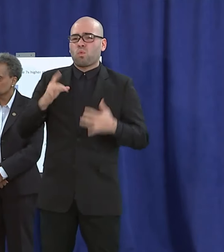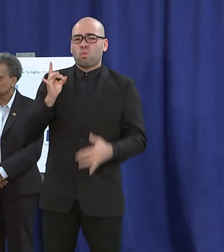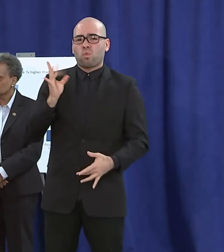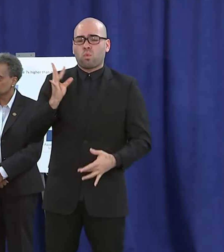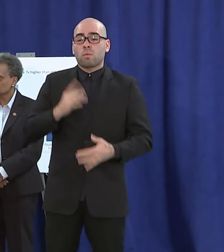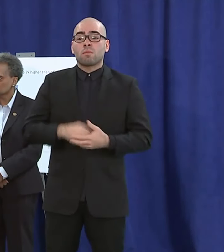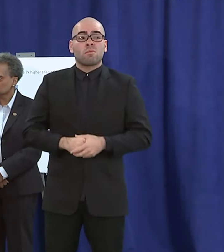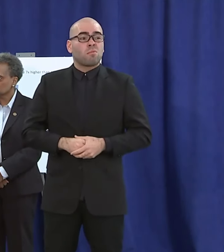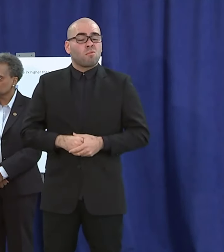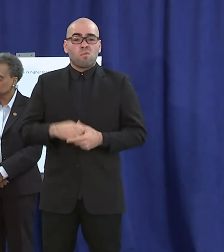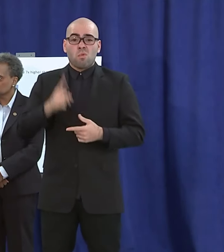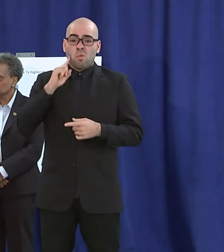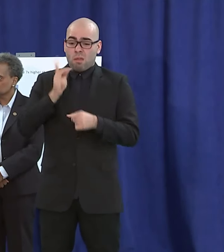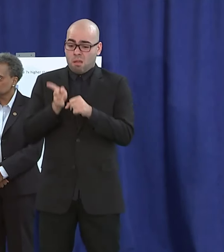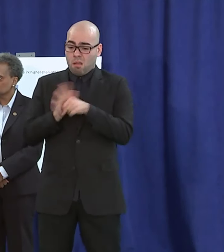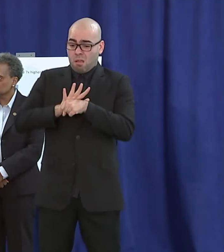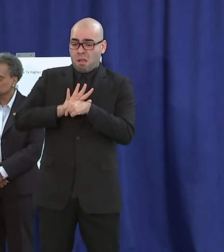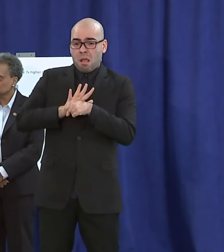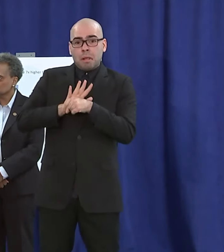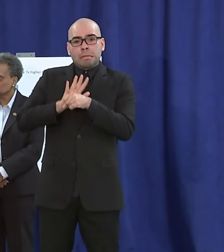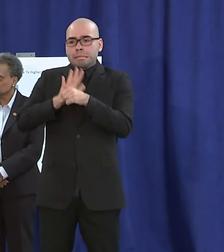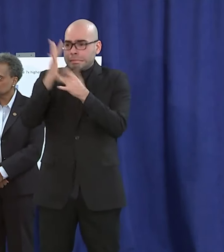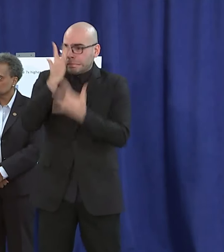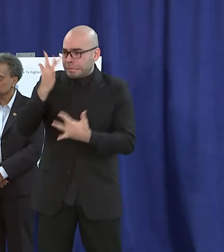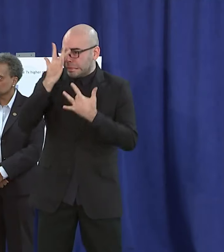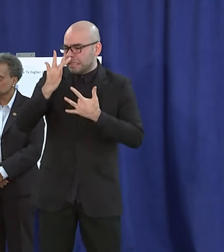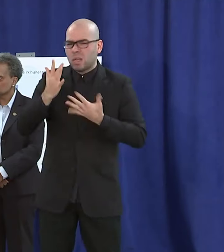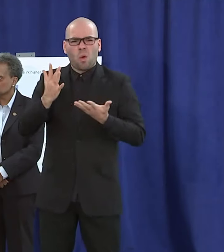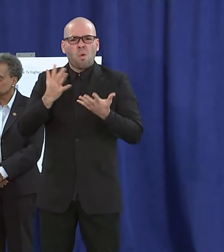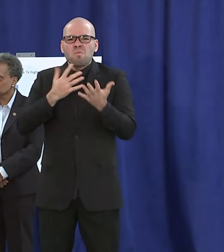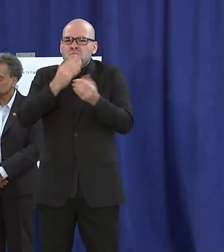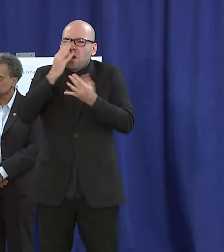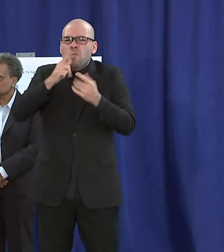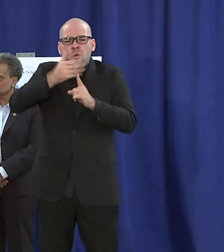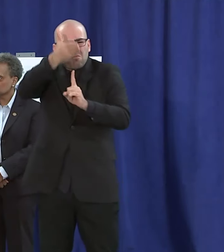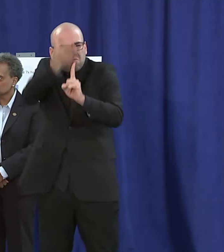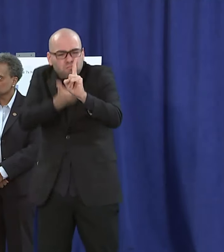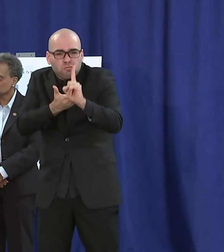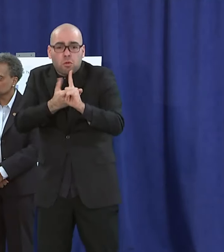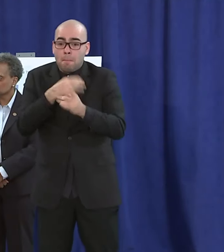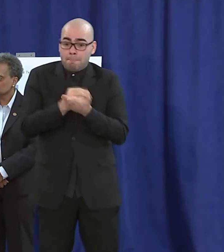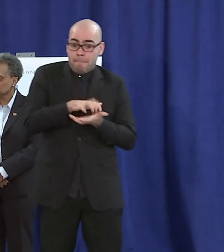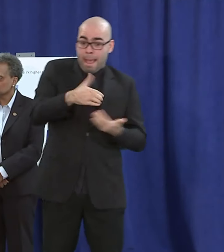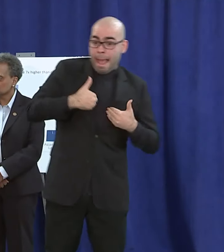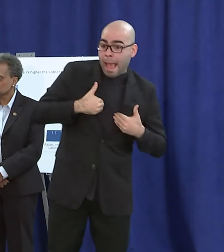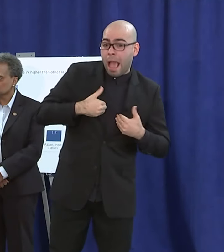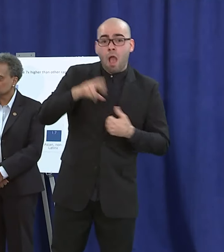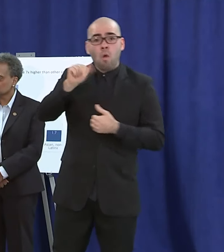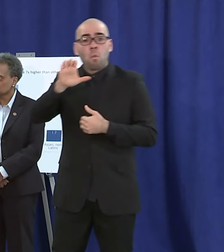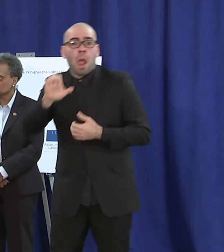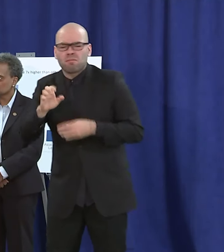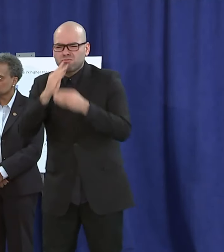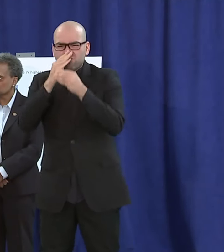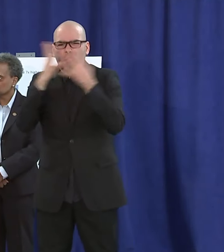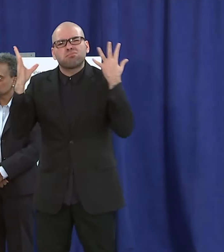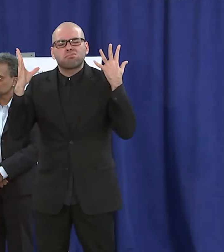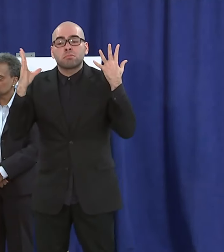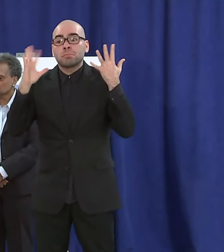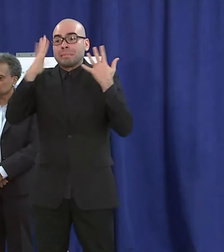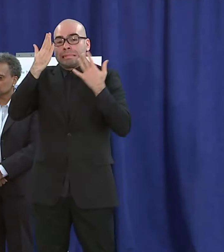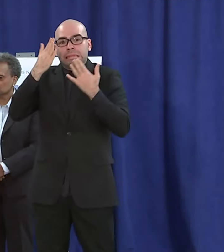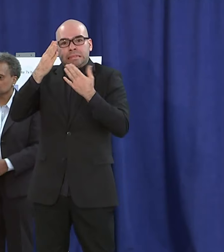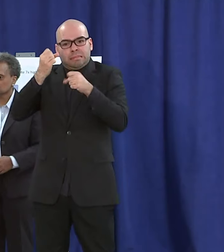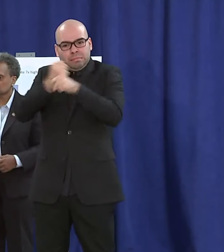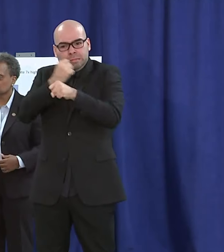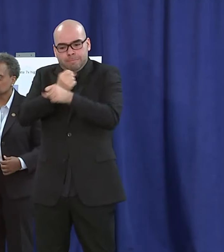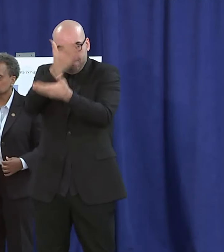think, viruses know no wealth, know no race, know no condition, but the data seems to appear